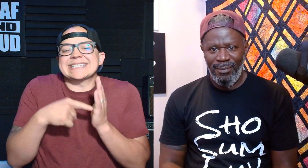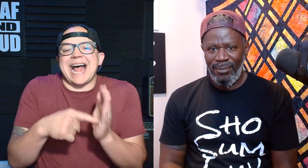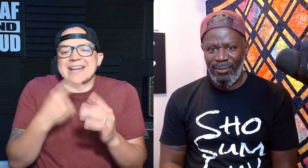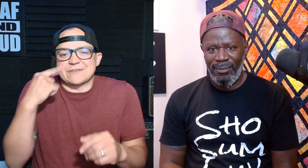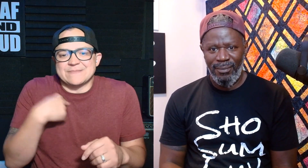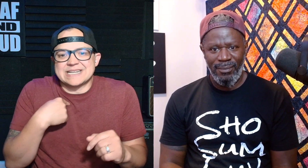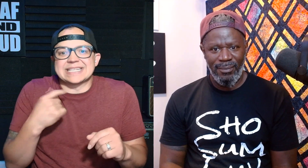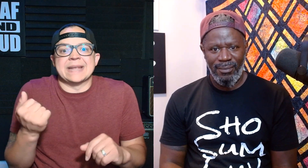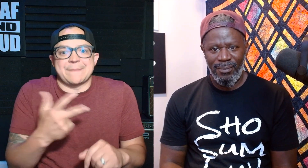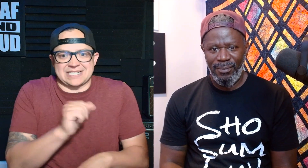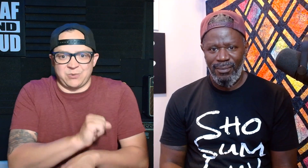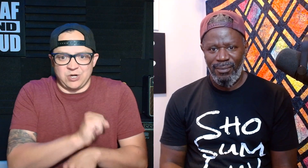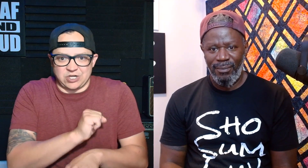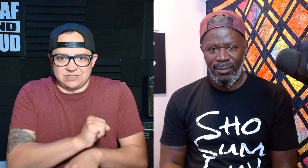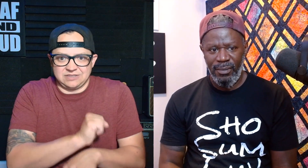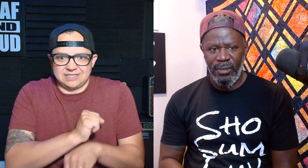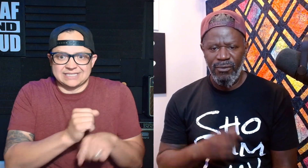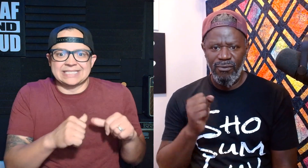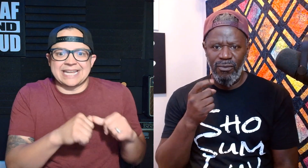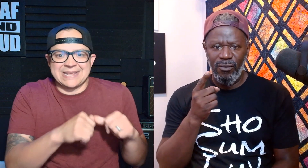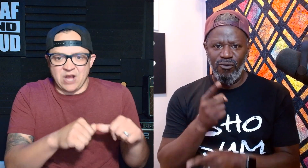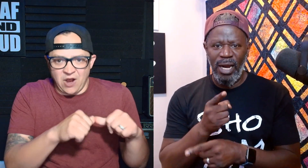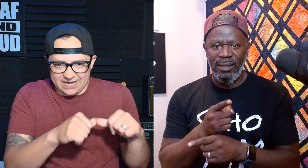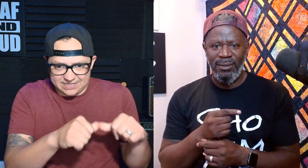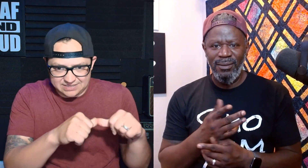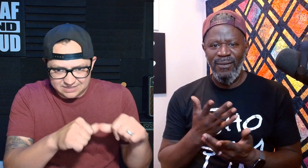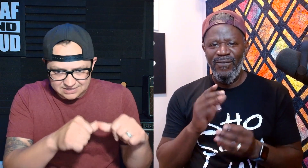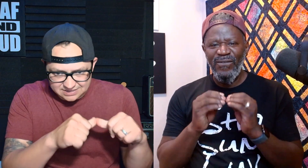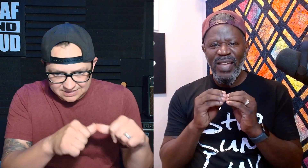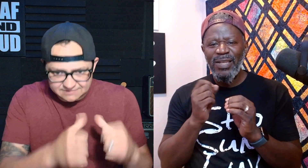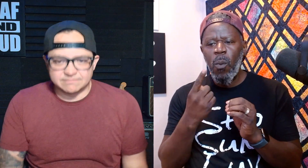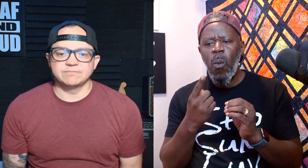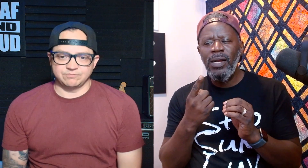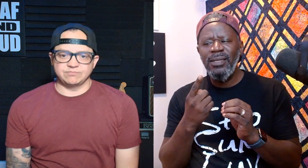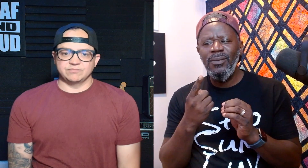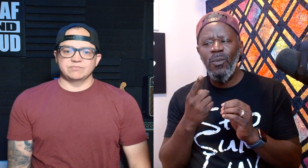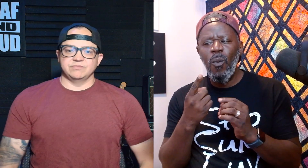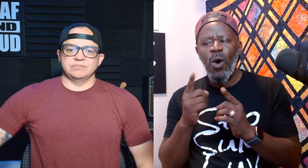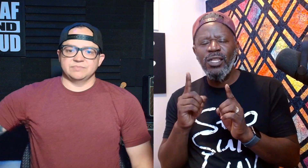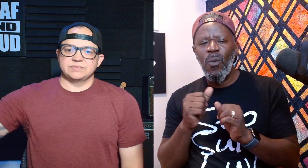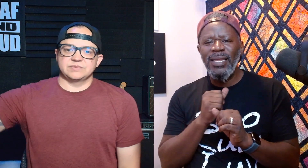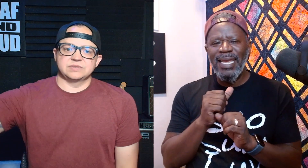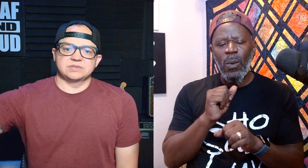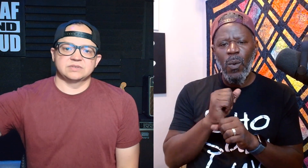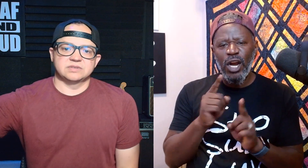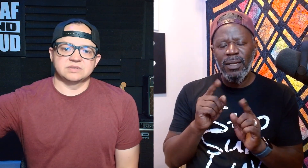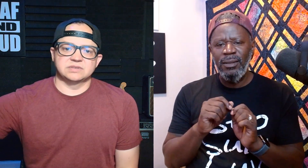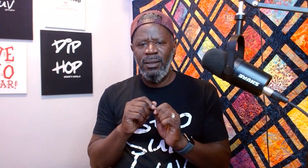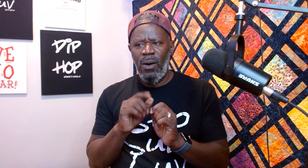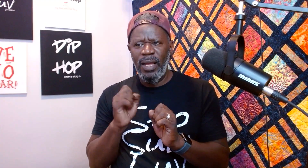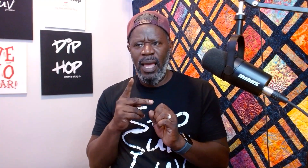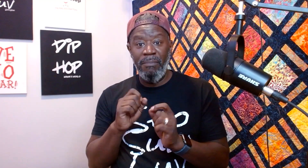it's a sign for me to get back to work, to keep going. Right. Fix what worked and what didn't